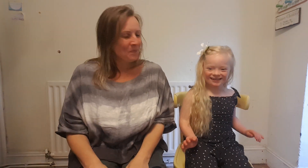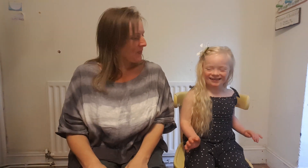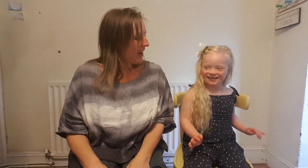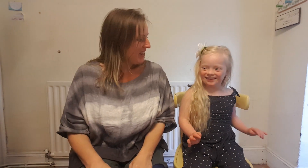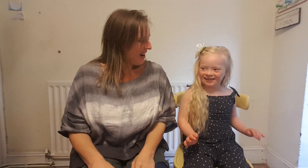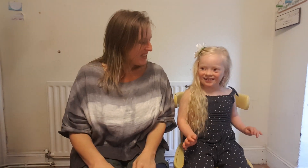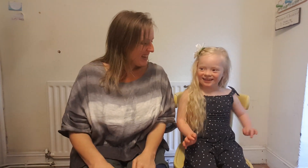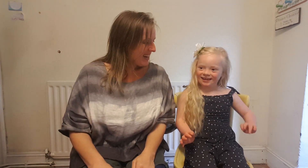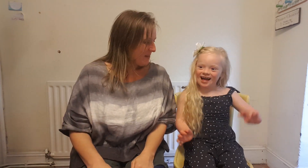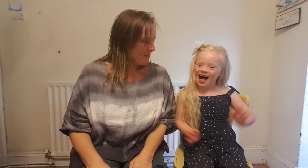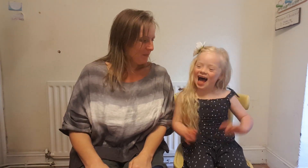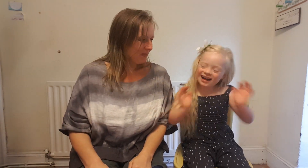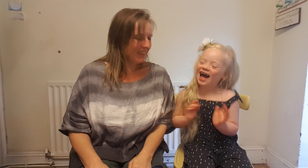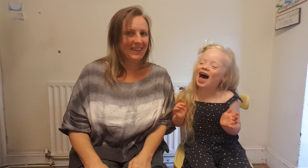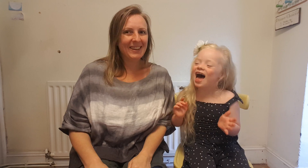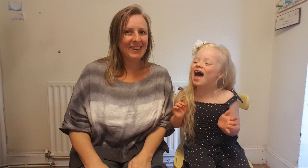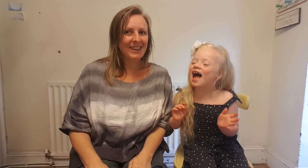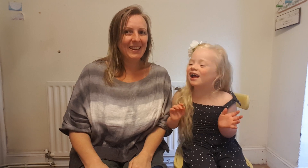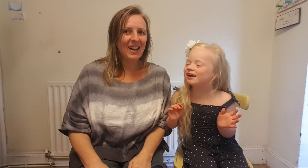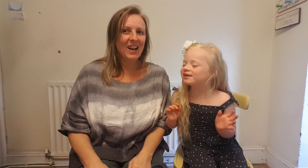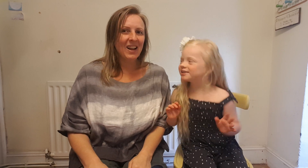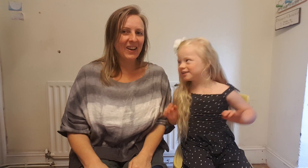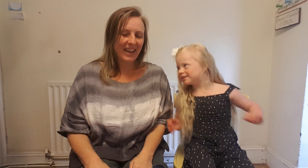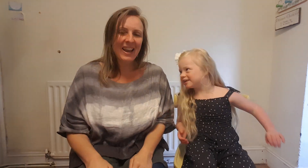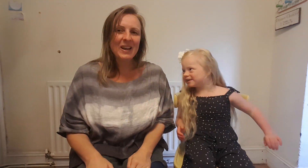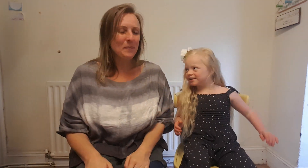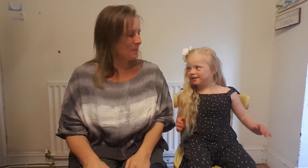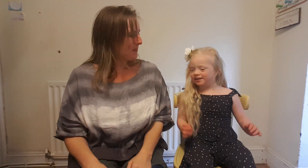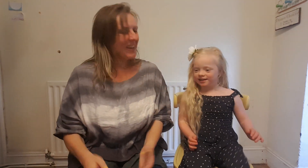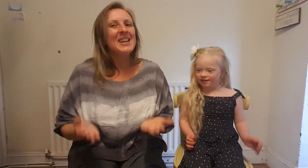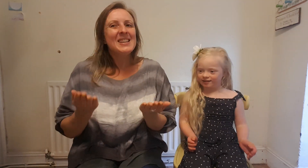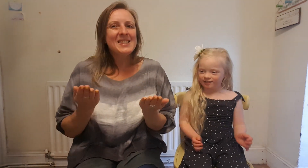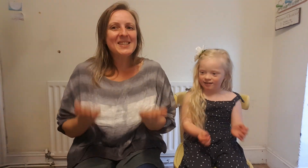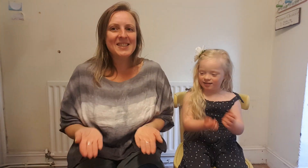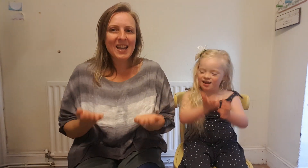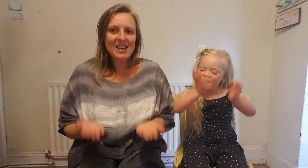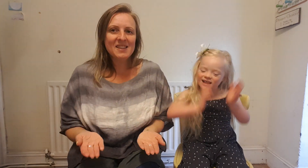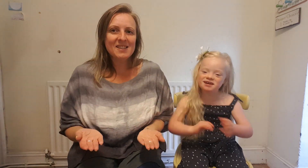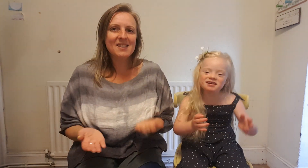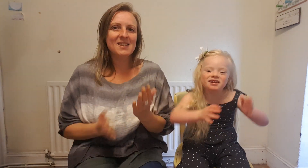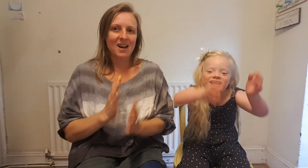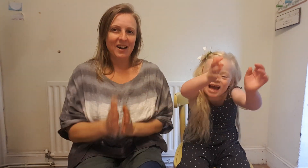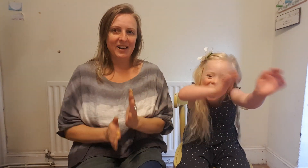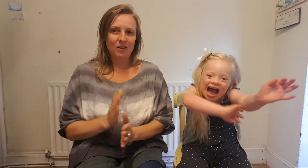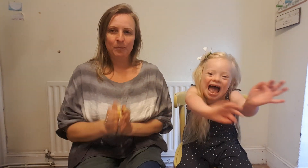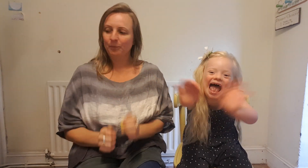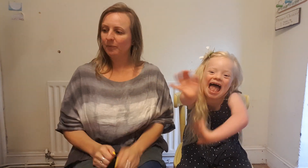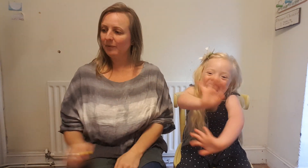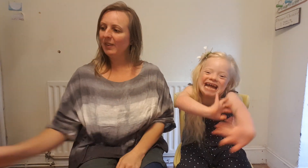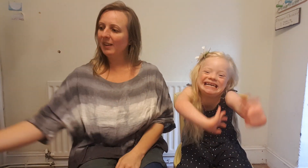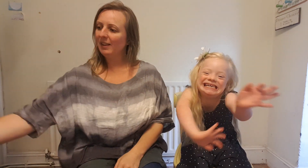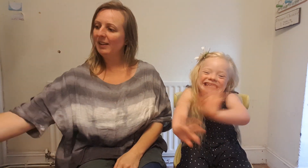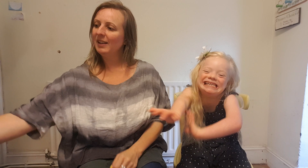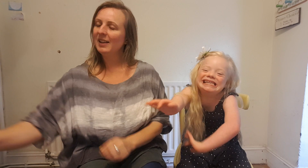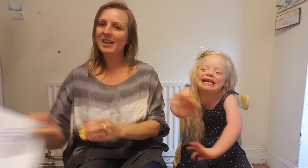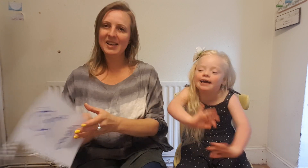Are you ready? Okay. Okay. Today's sign